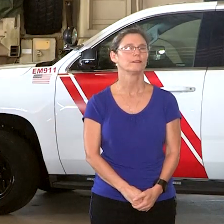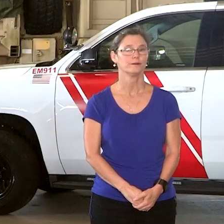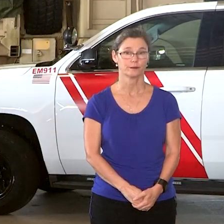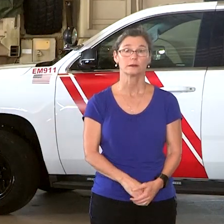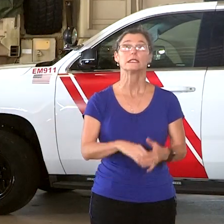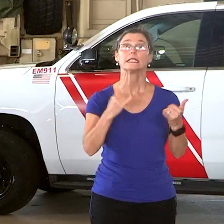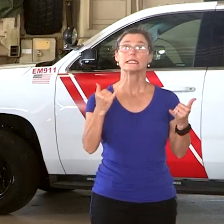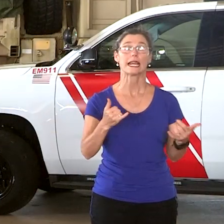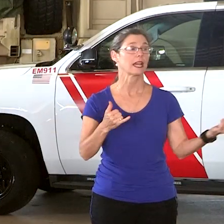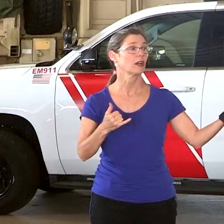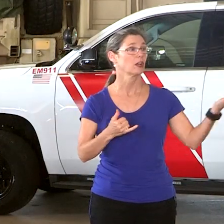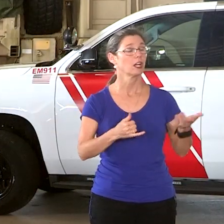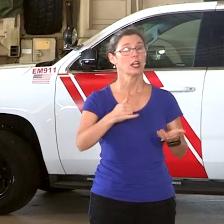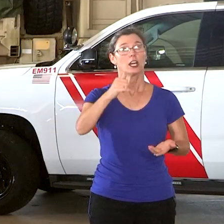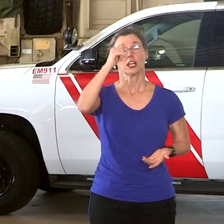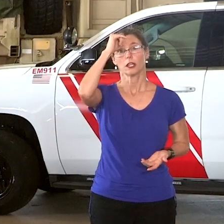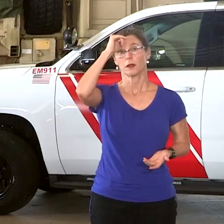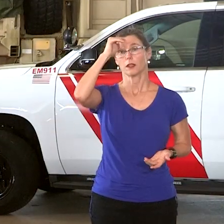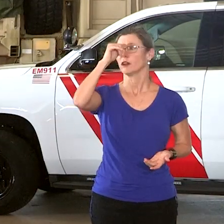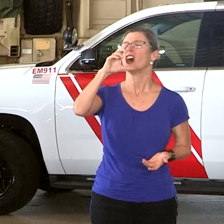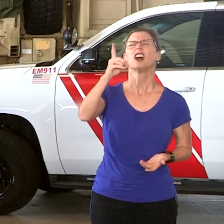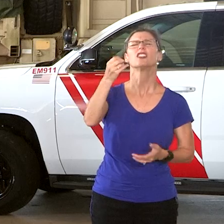We'd now like to bring up Dr. Holland from